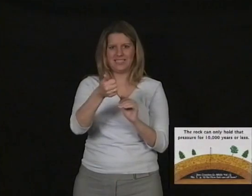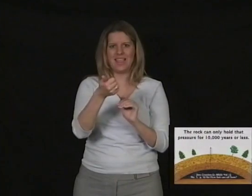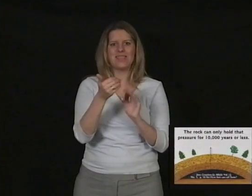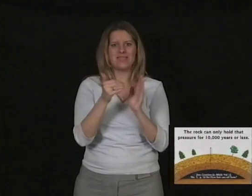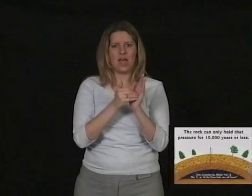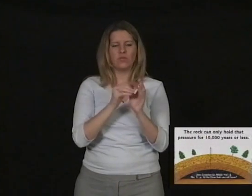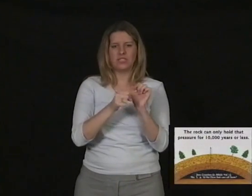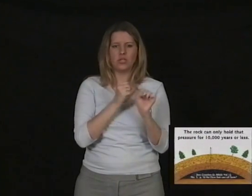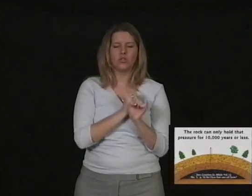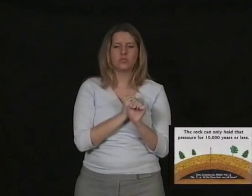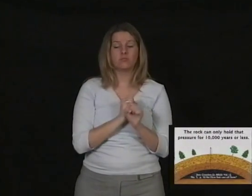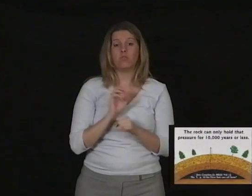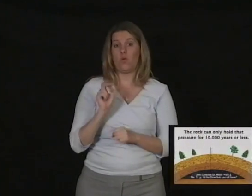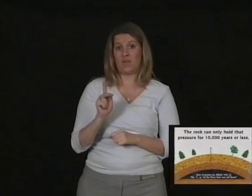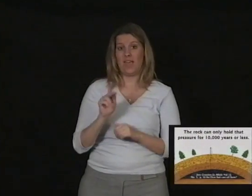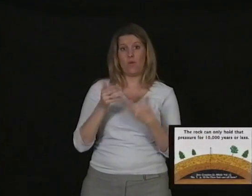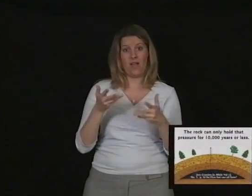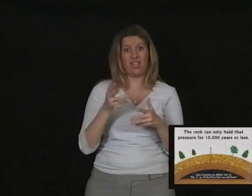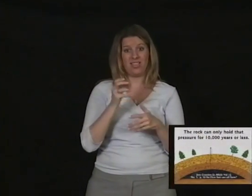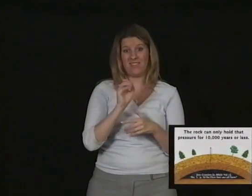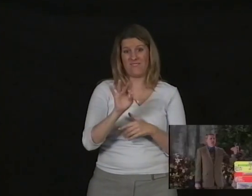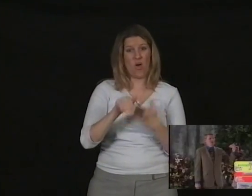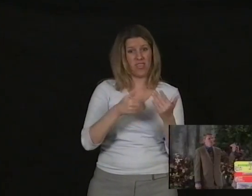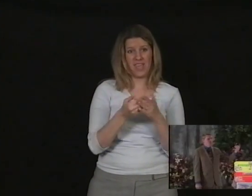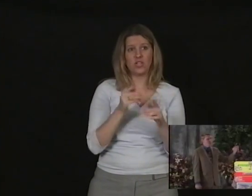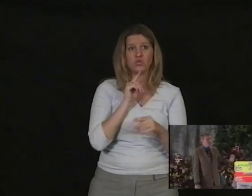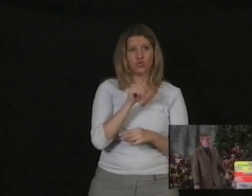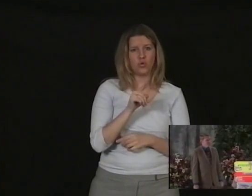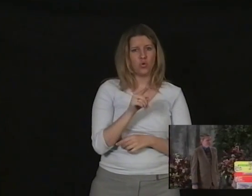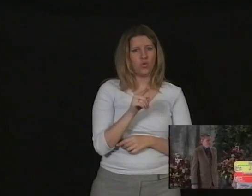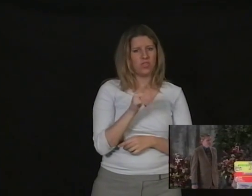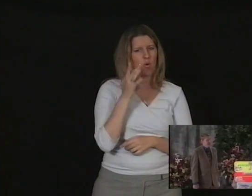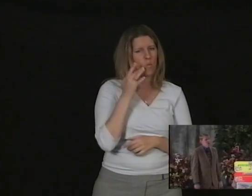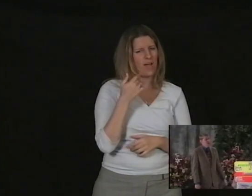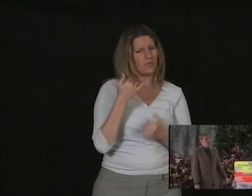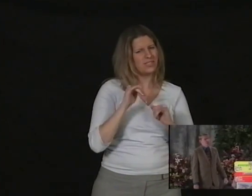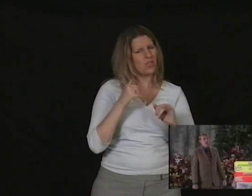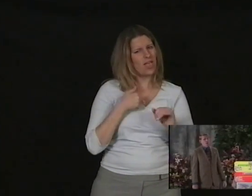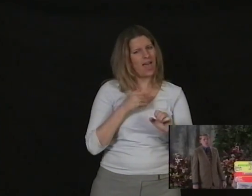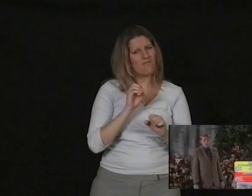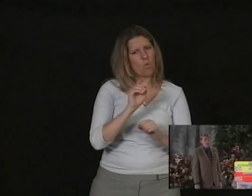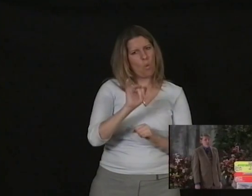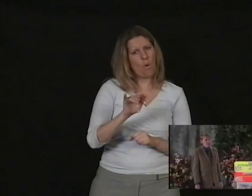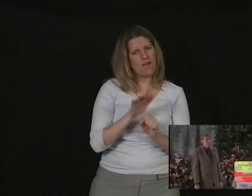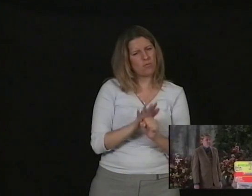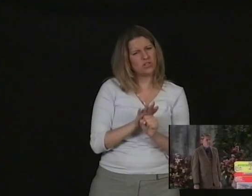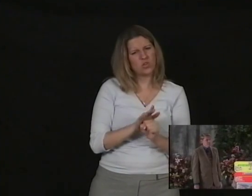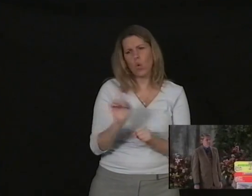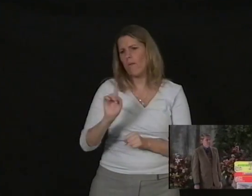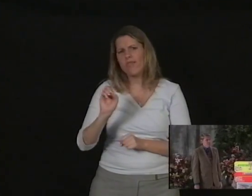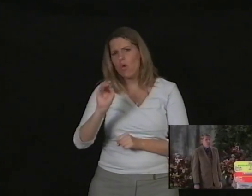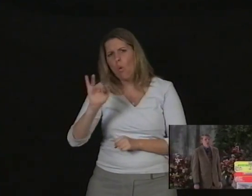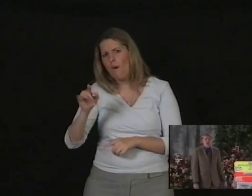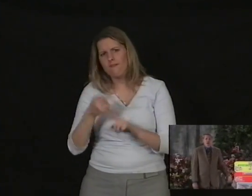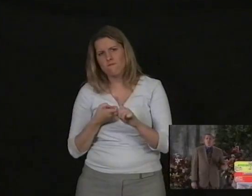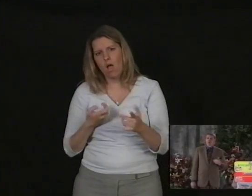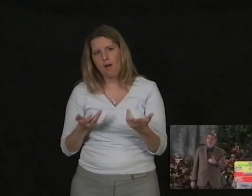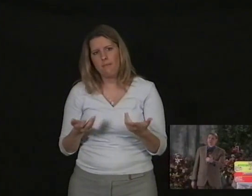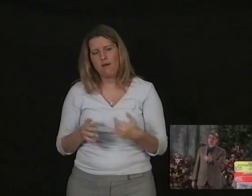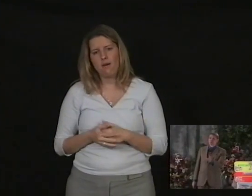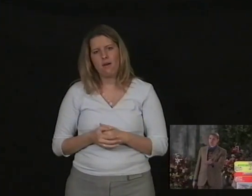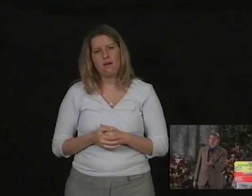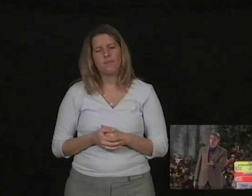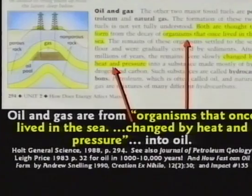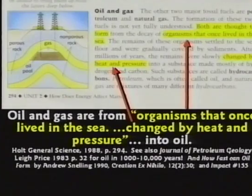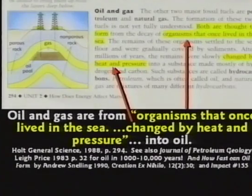Okay, well, if all that's true, then I have a question. Why do we still have oil pressure? Actually, where did the oil come from? Well,